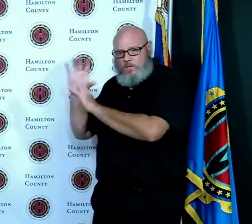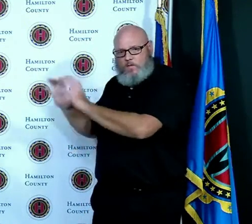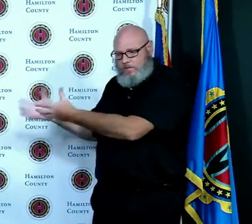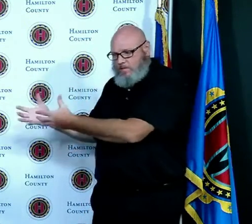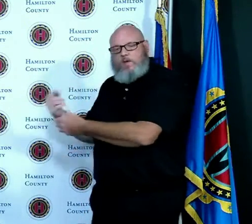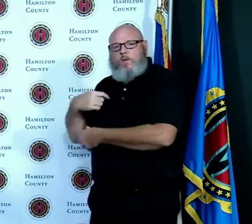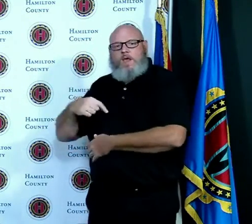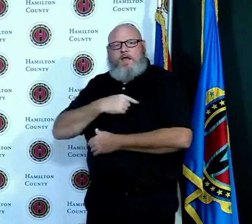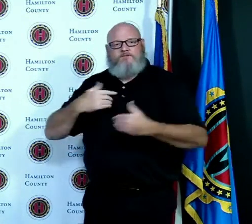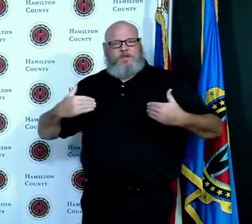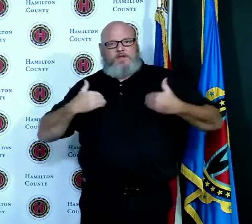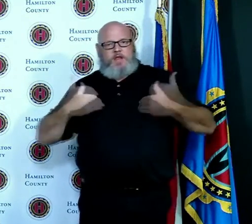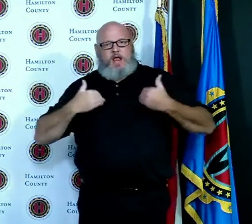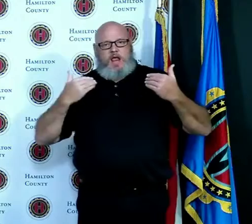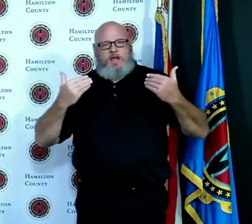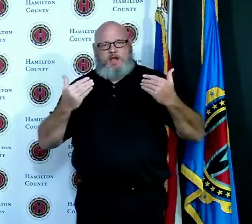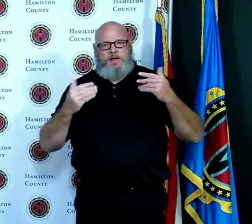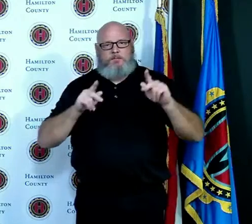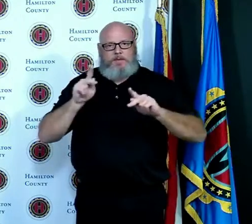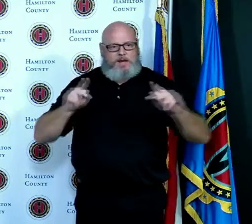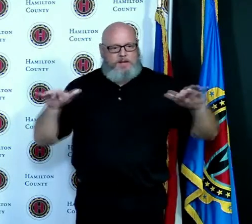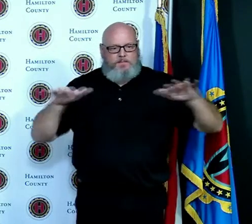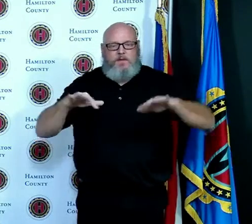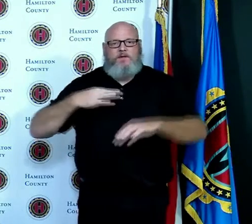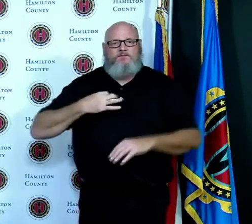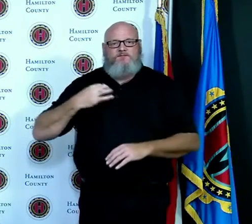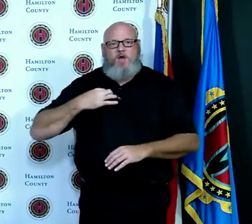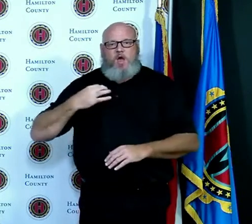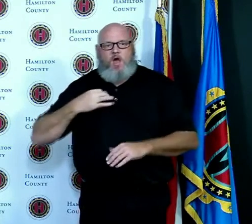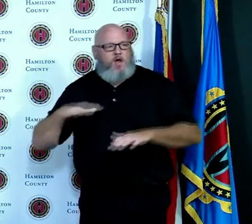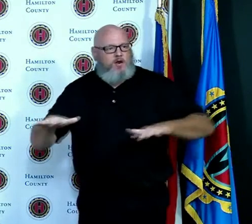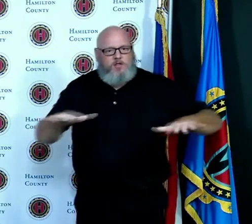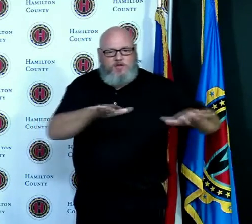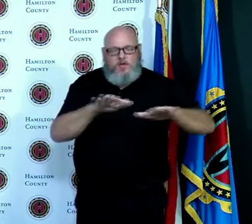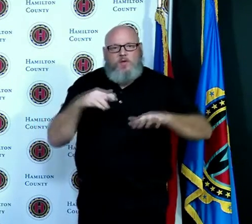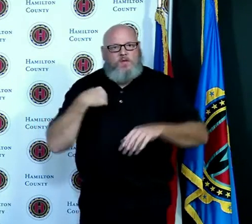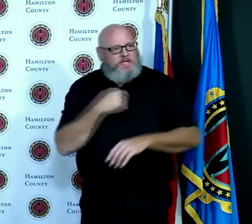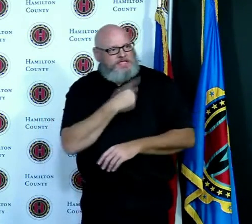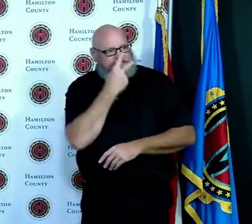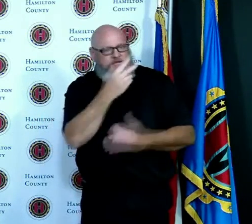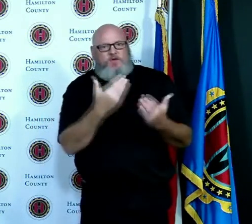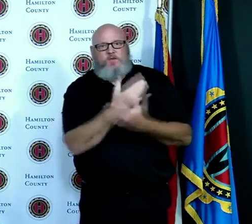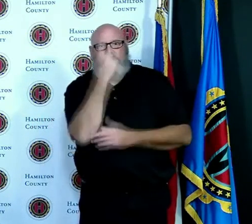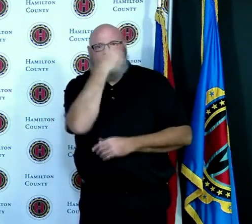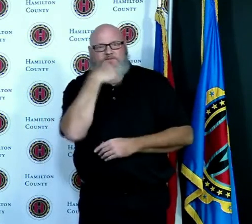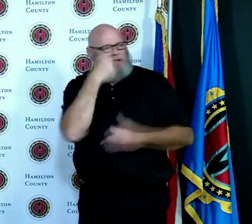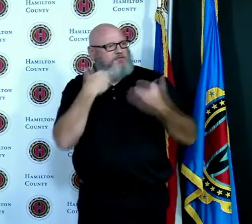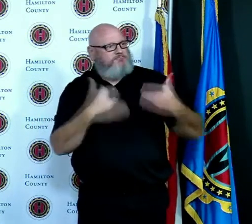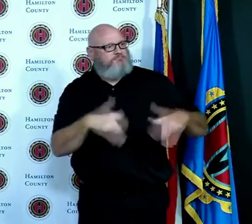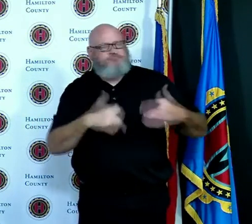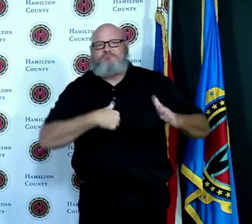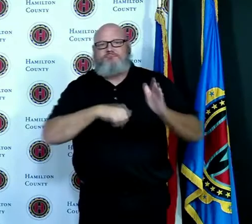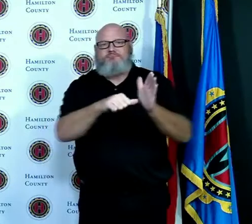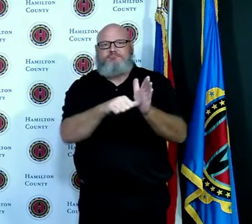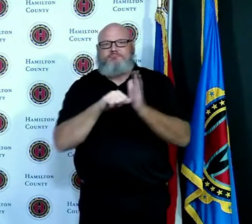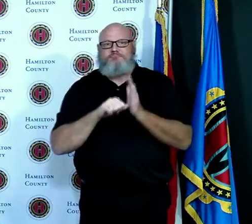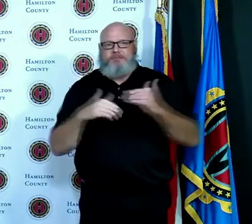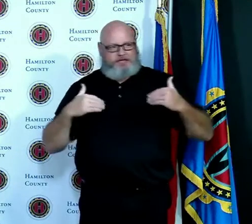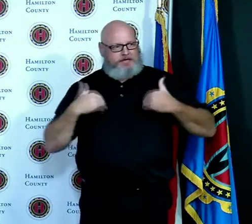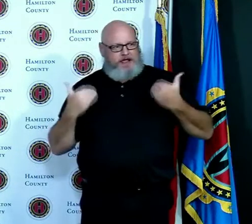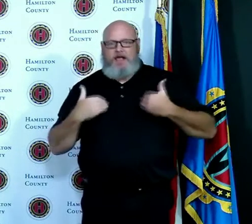Now that everyone at the BOE has secured our ballots, we must also remember to secure the community here